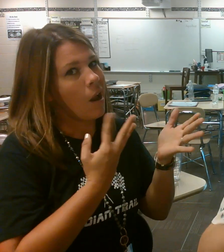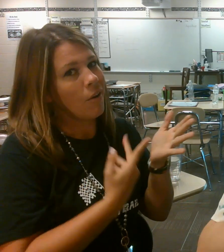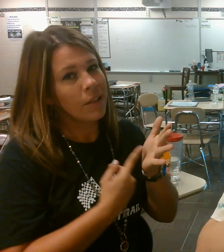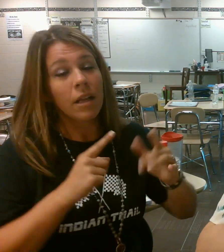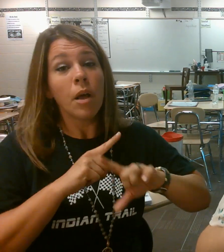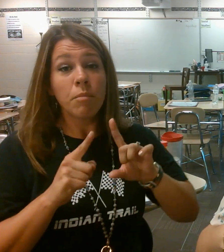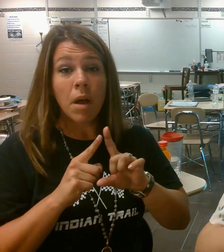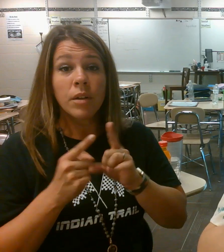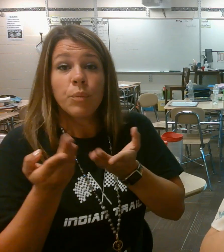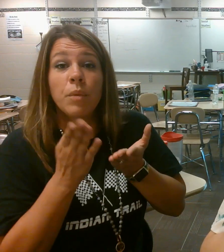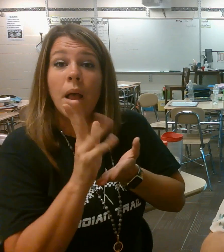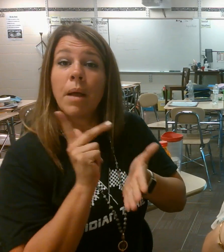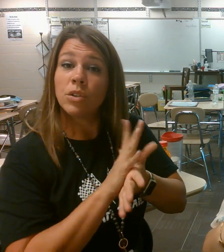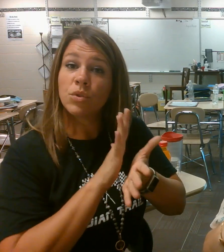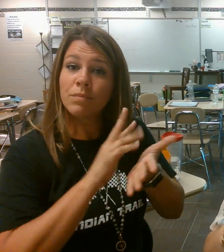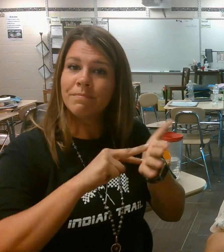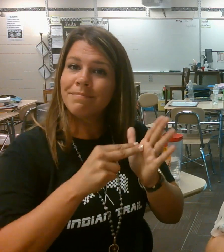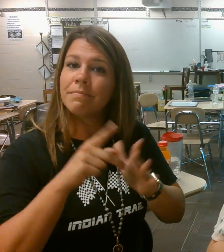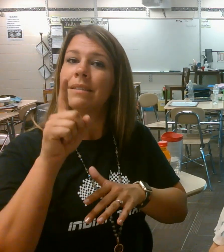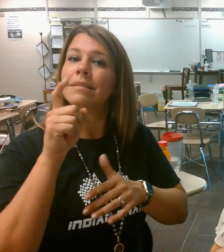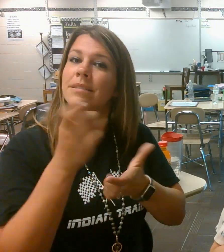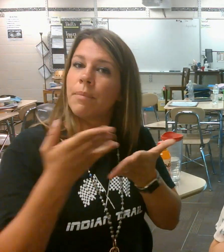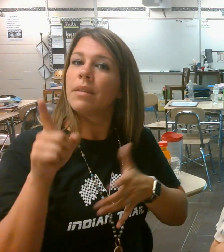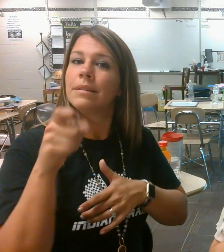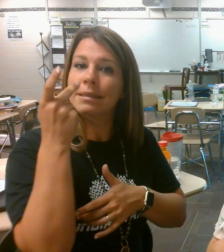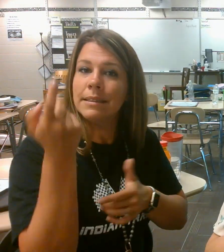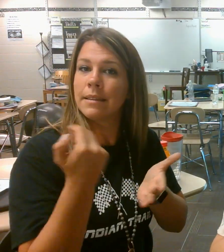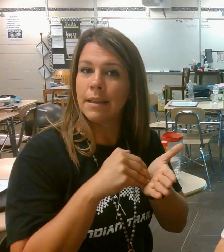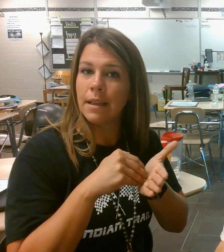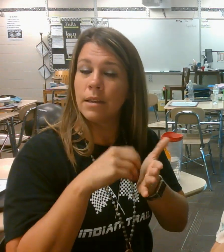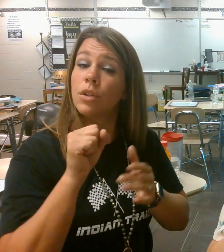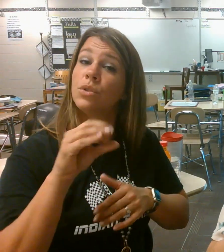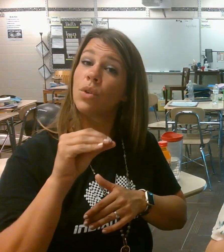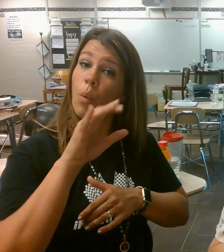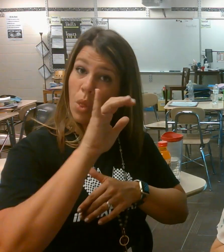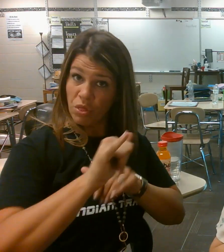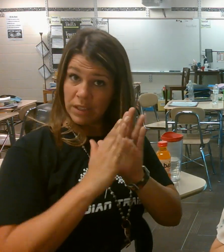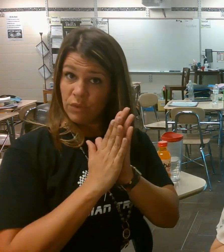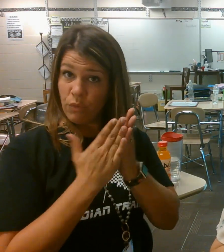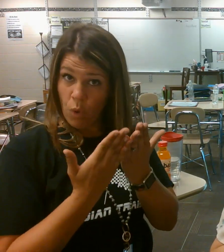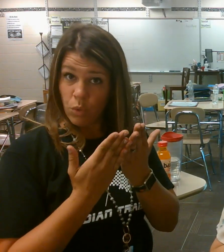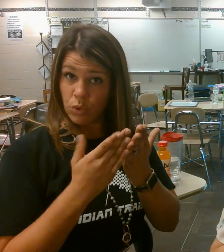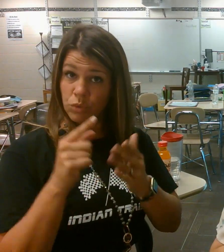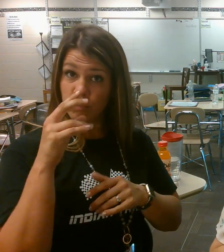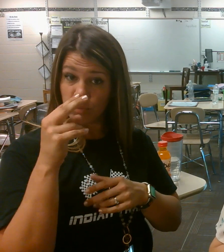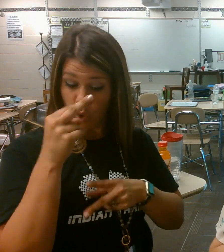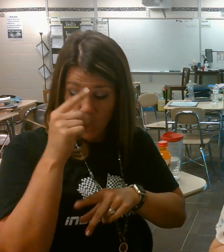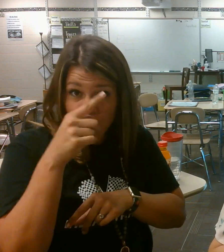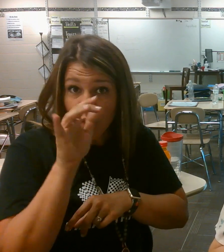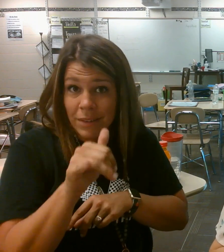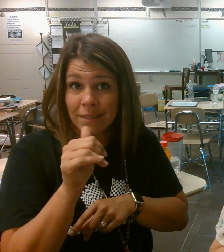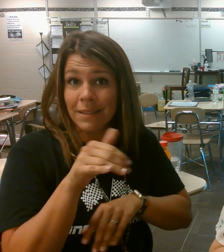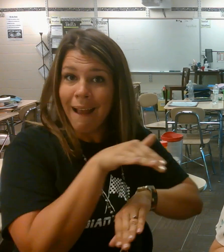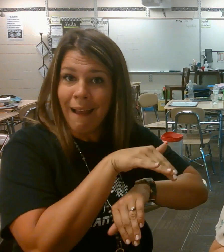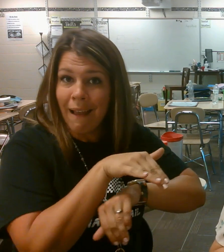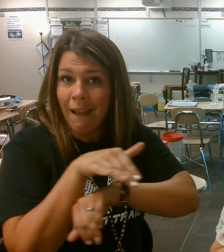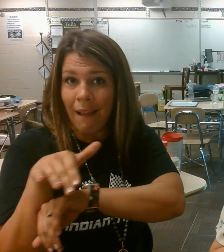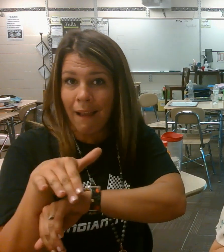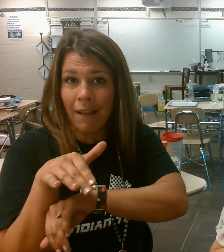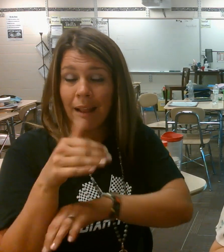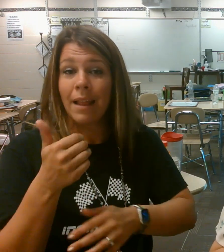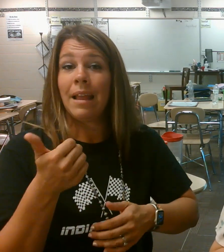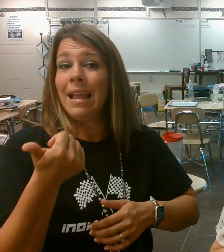to school means it's something we need to see again. So this folder is what you look for every night. Any paper that is sent